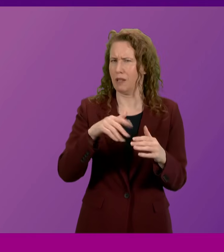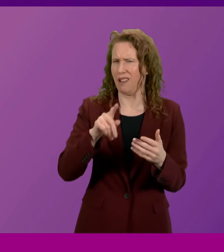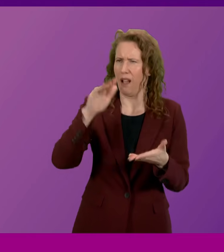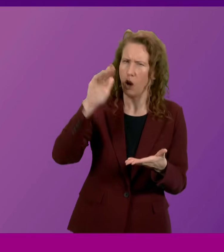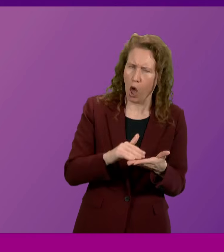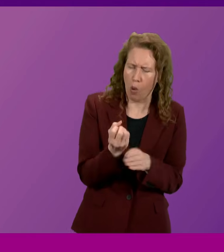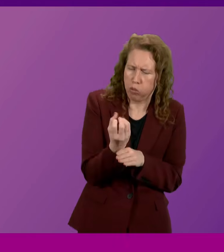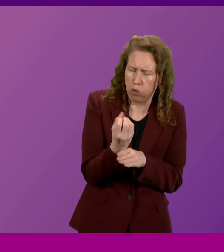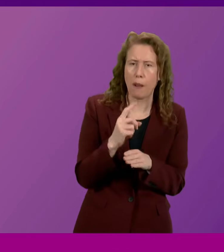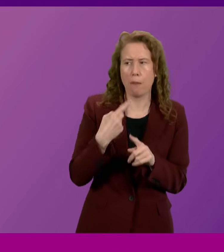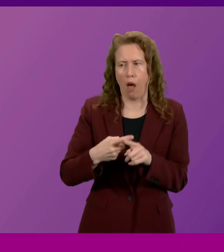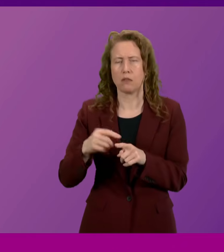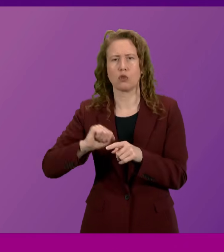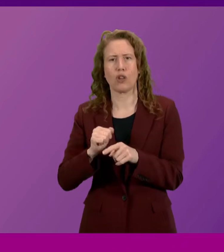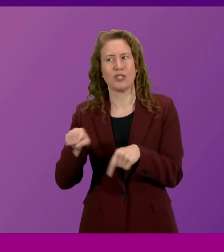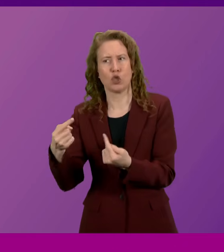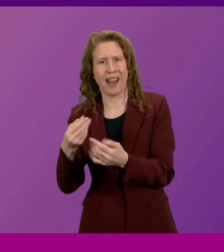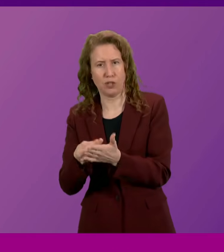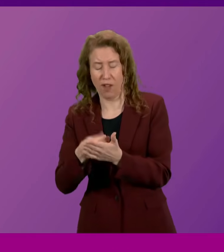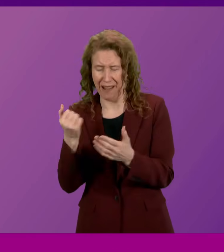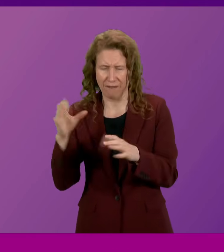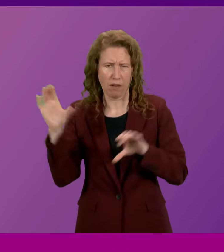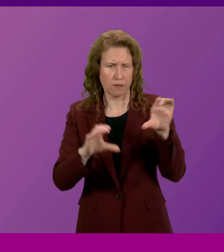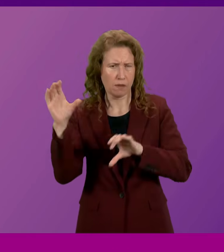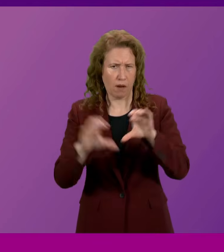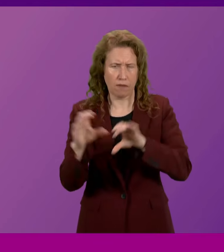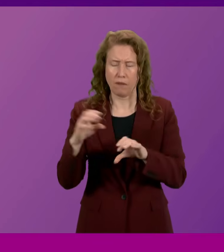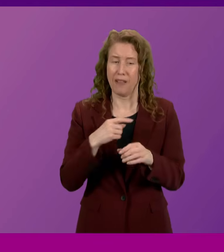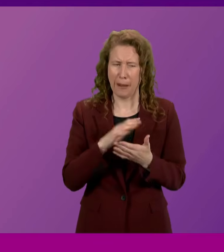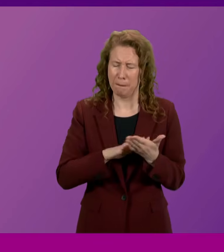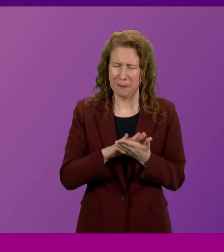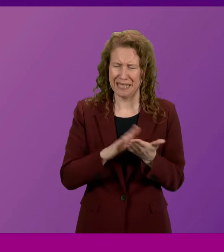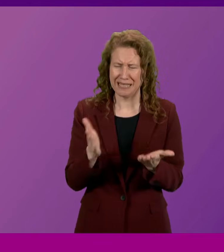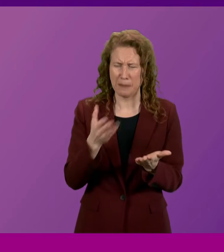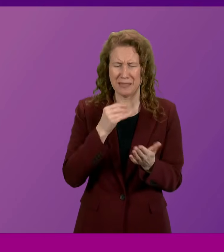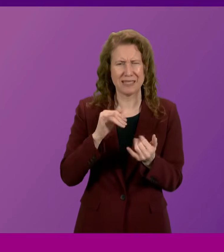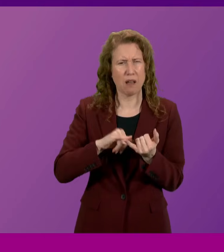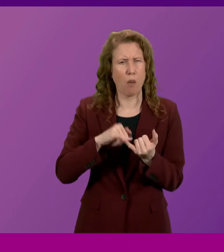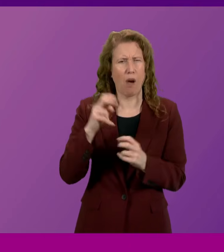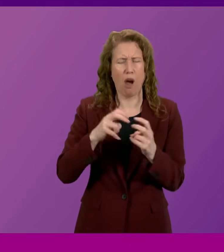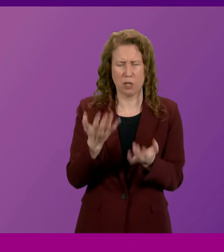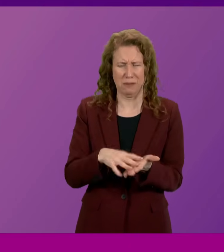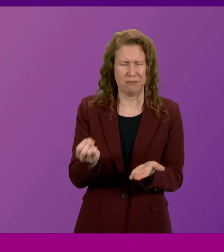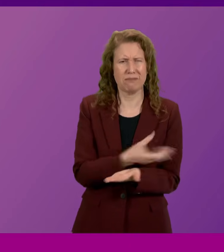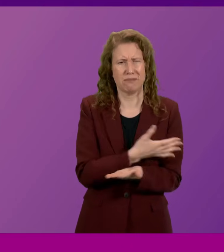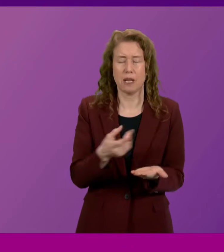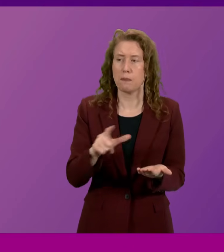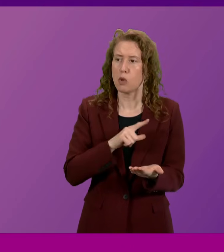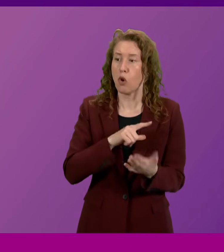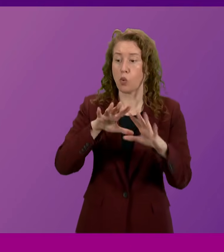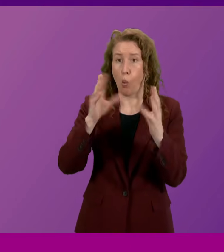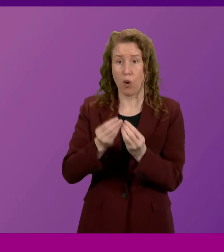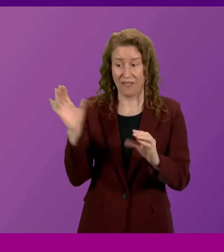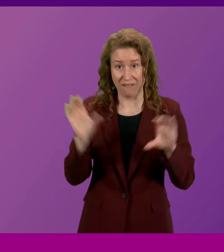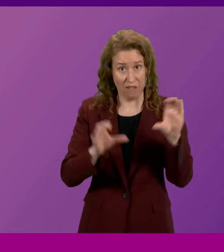Bus Challenge Fund. So that just fundamentally holds Mr Sarwar's argument, because what that all